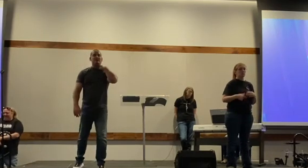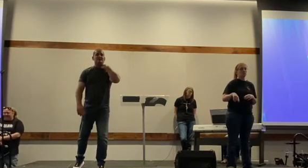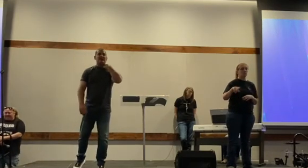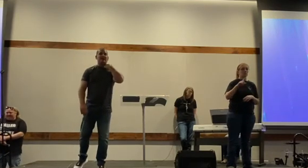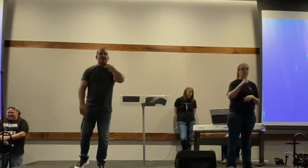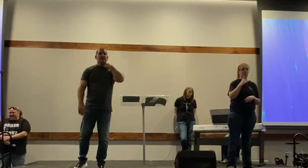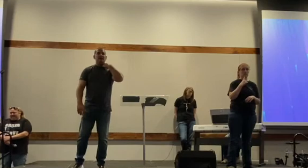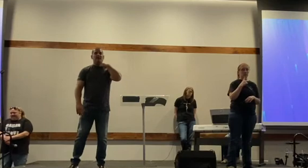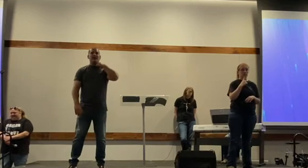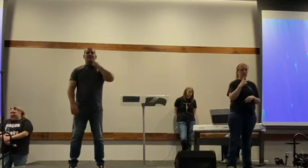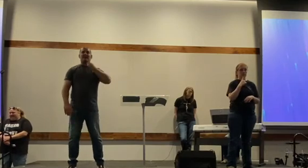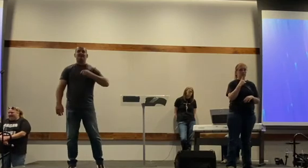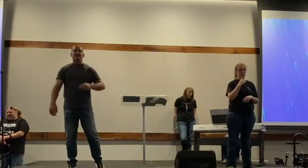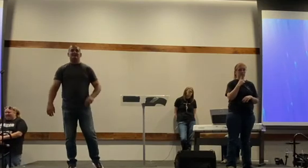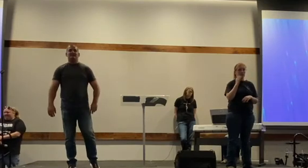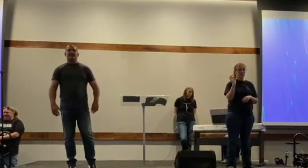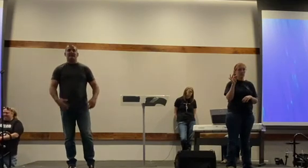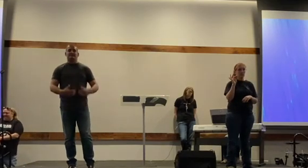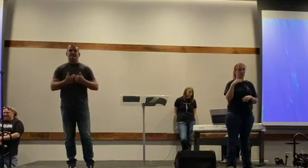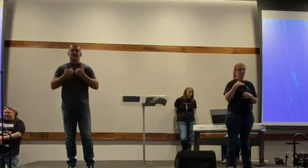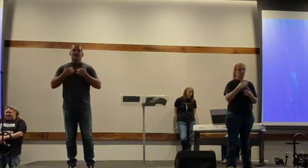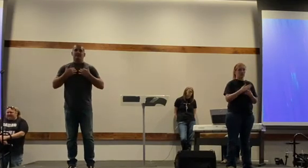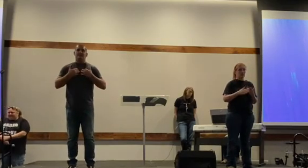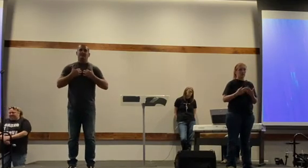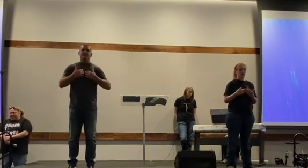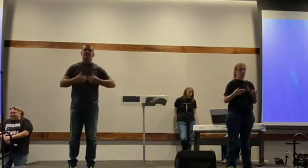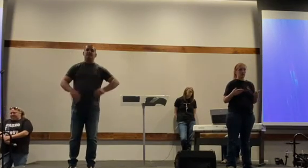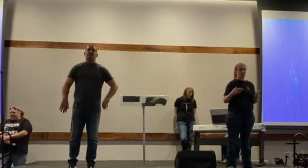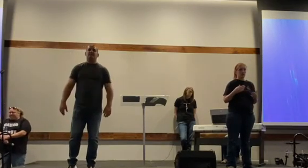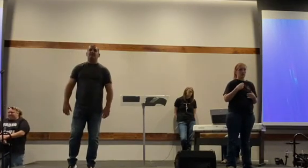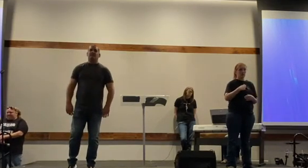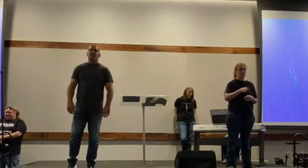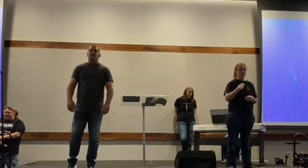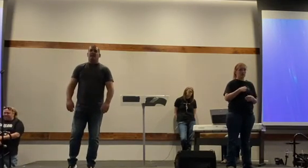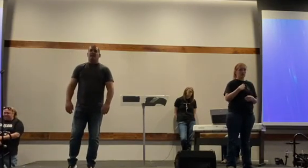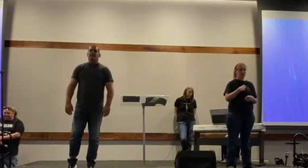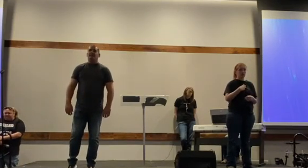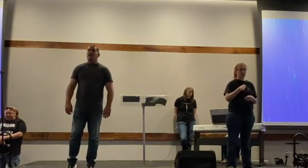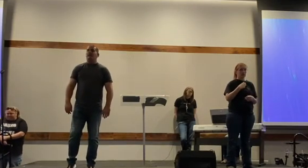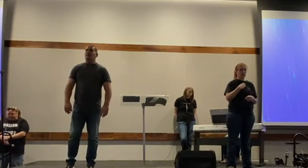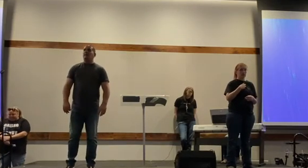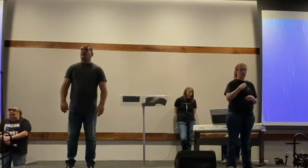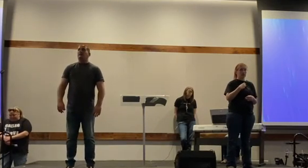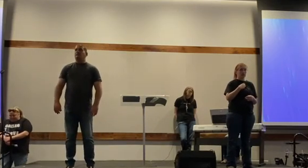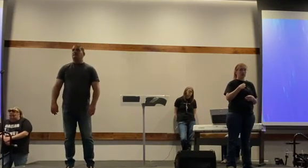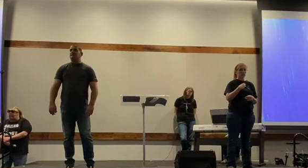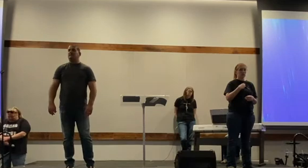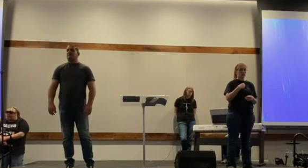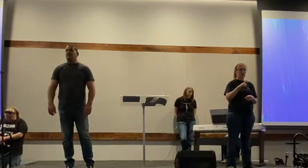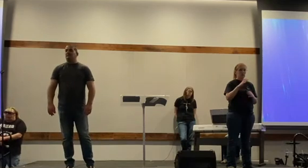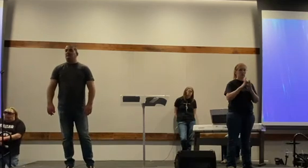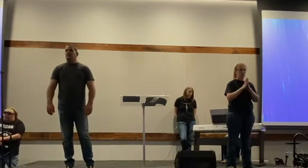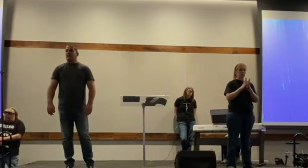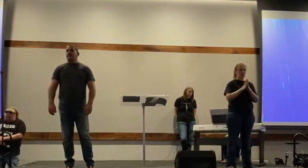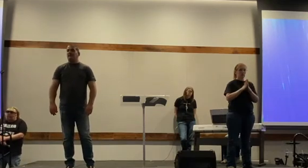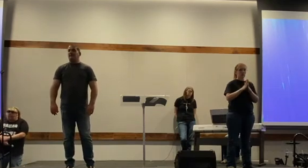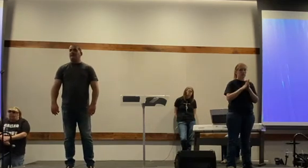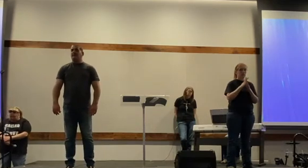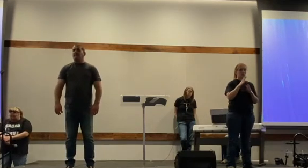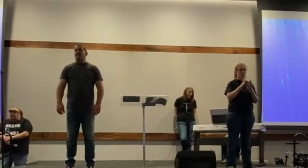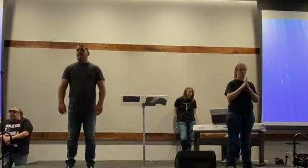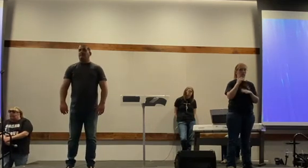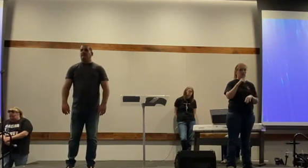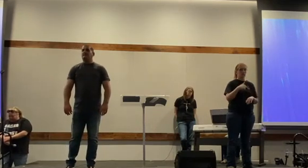Now and you're saying, you know, Pastor, I just have some things, some deep issues I need prayer. Will you just pray for